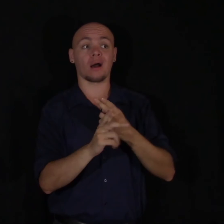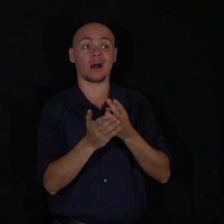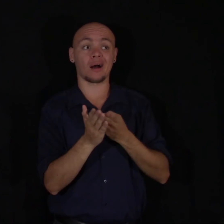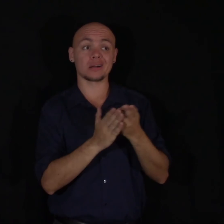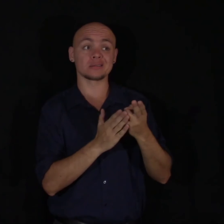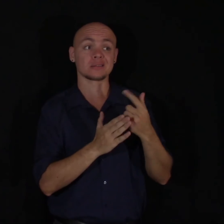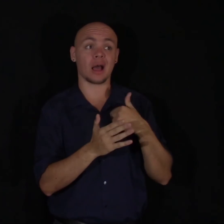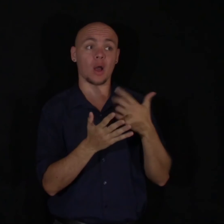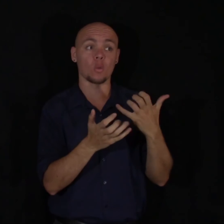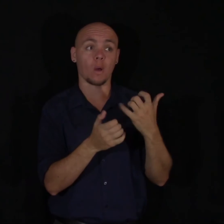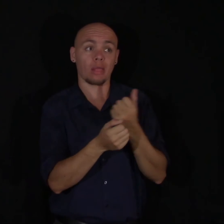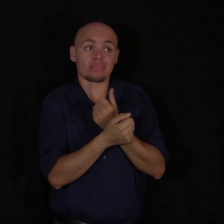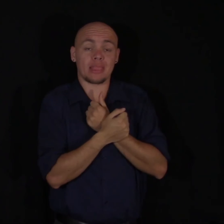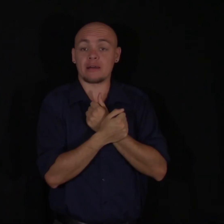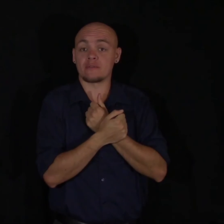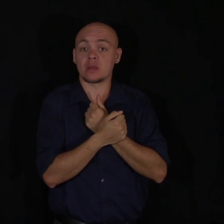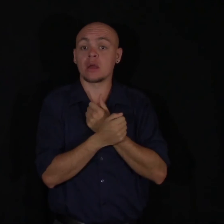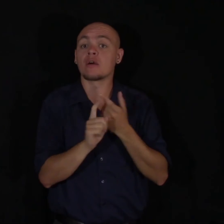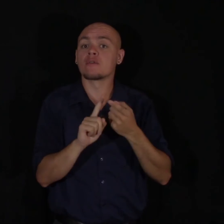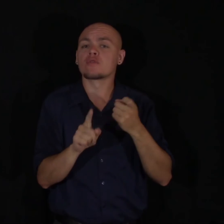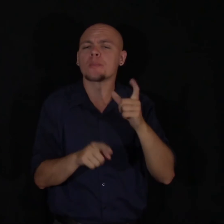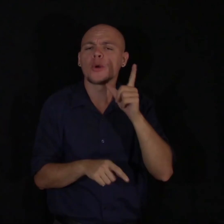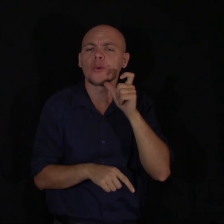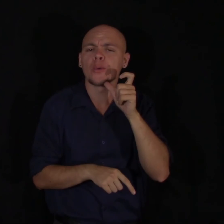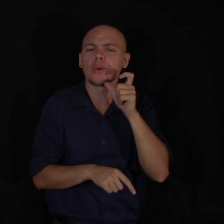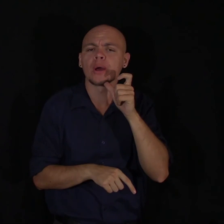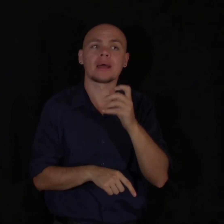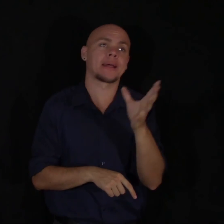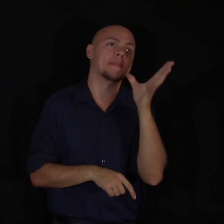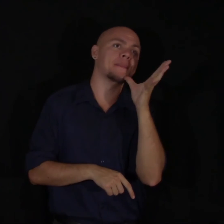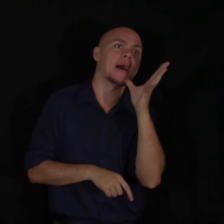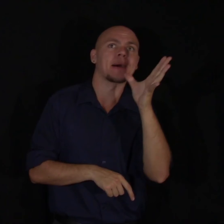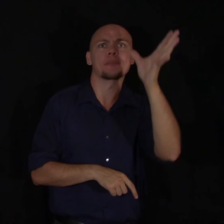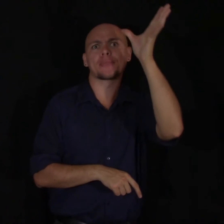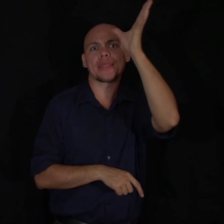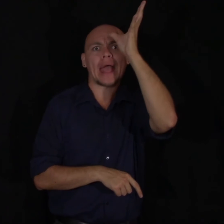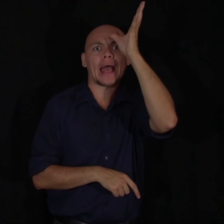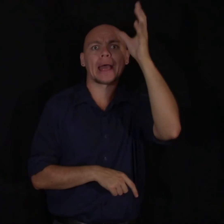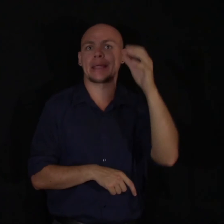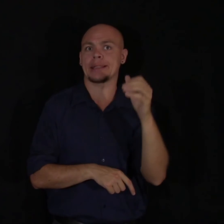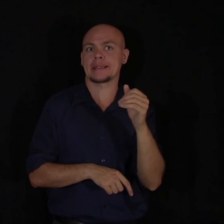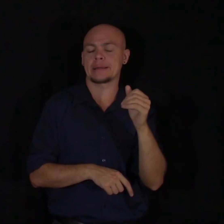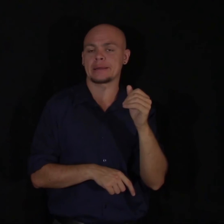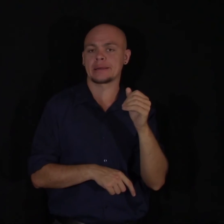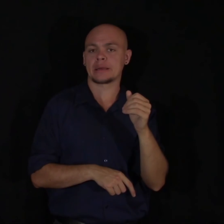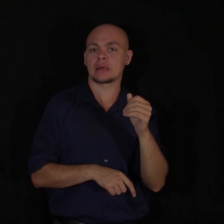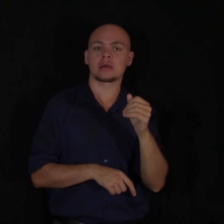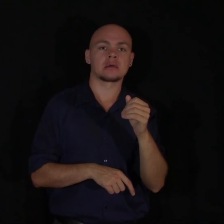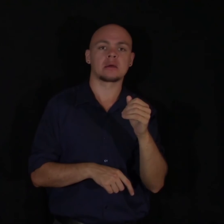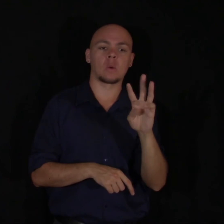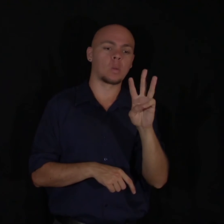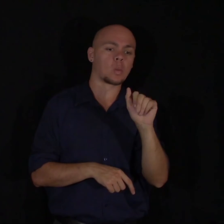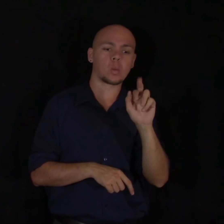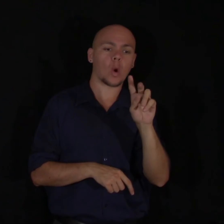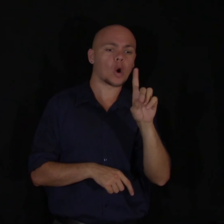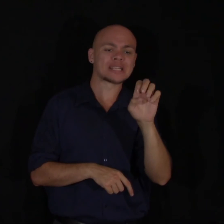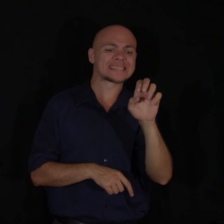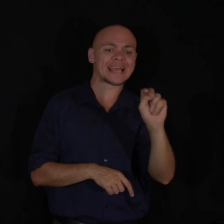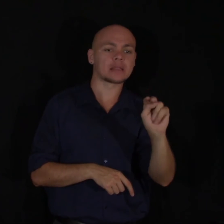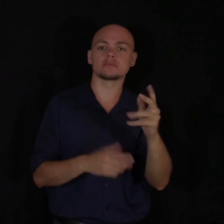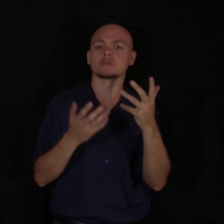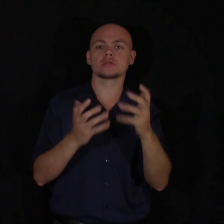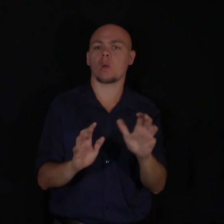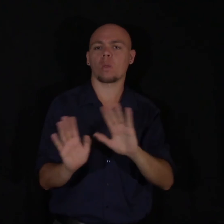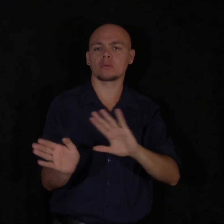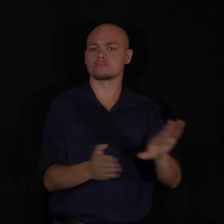be loved. You know who they want the love from the most? Not their moms, not their dads, not their wardens, none of these people. They want to be able to